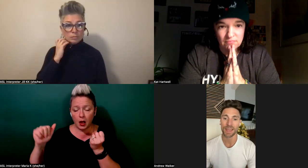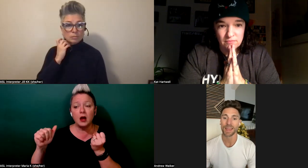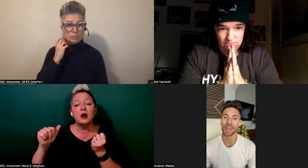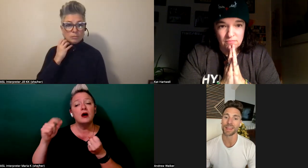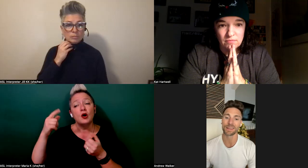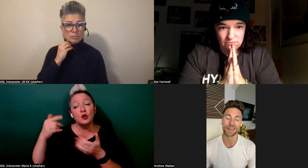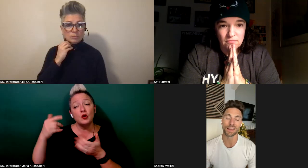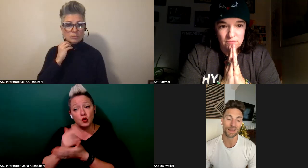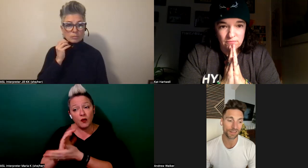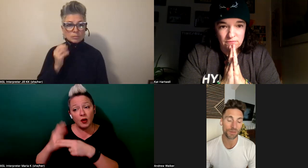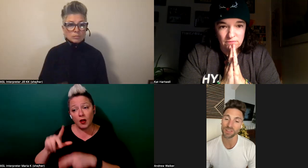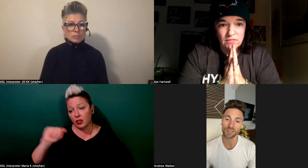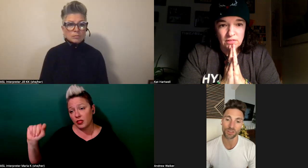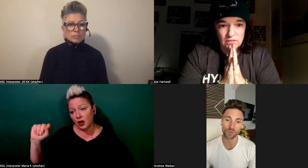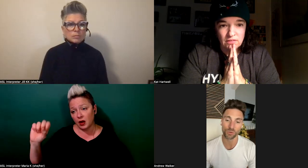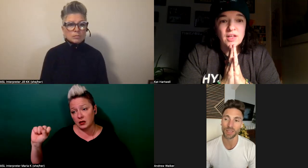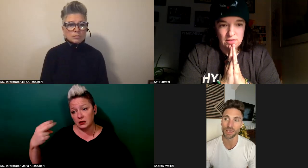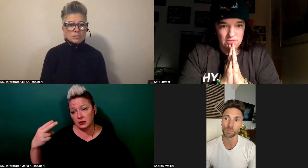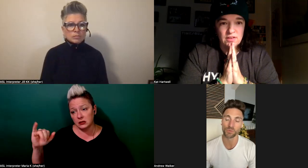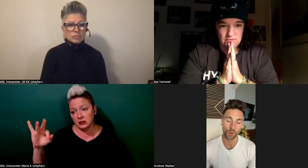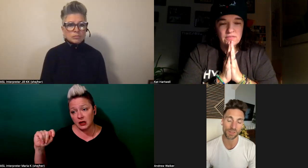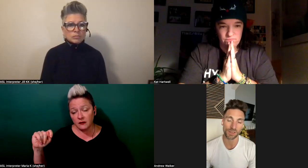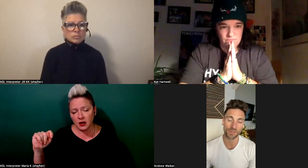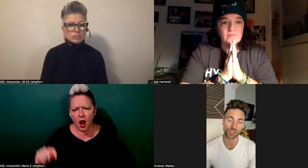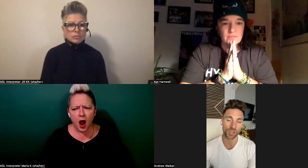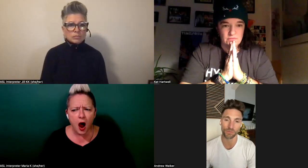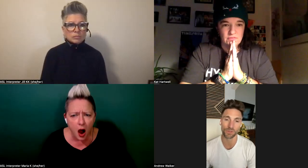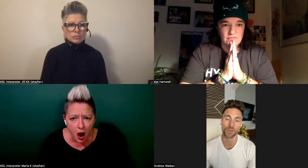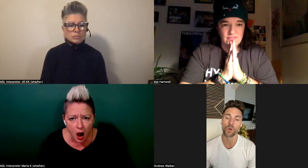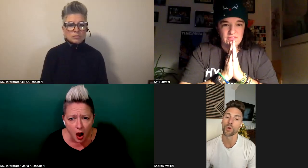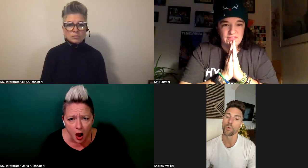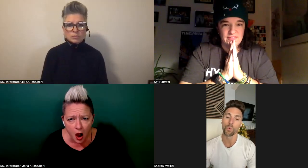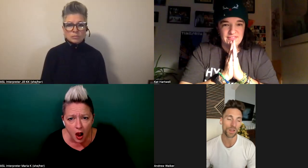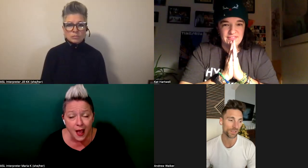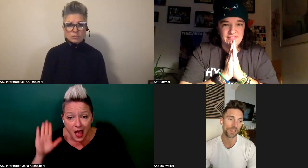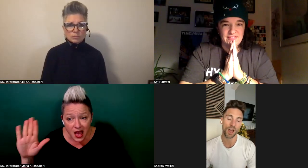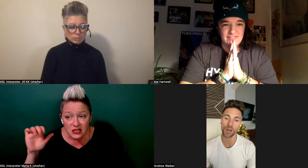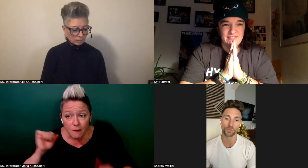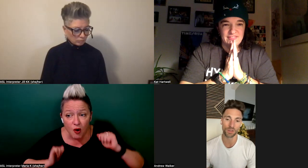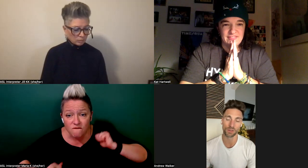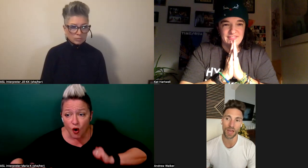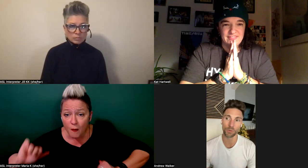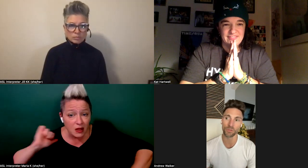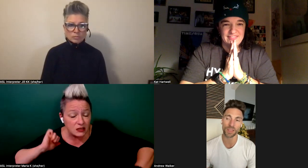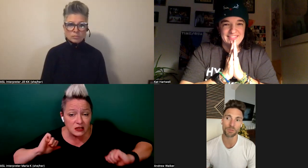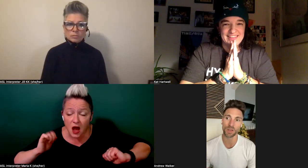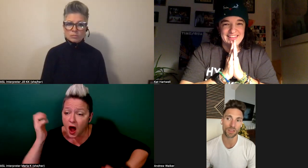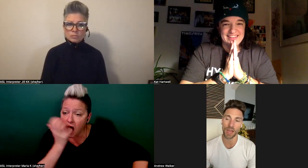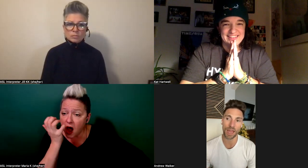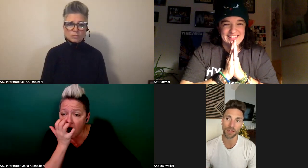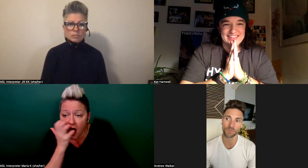did. And let me tell you, his performance in The Shift was